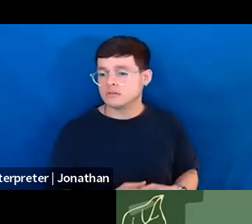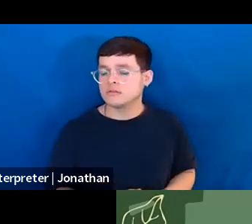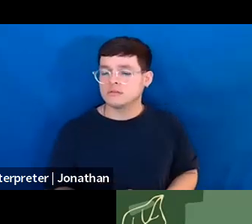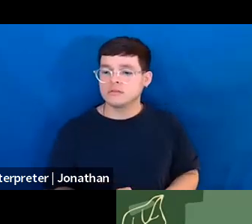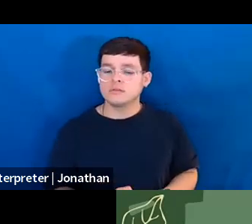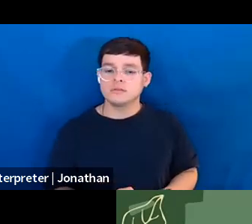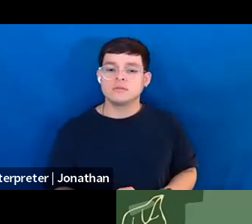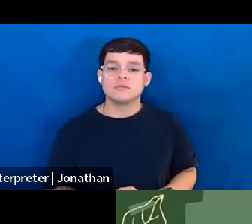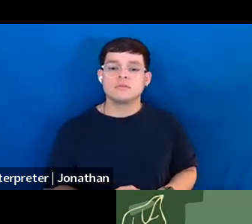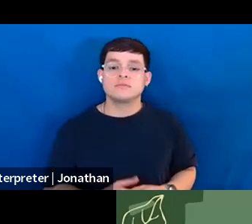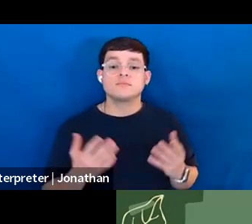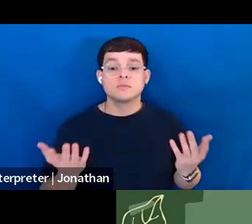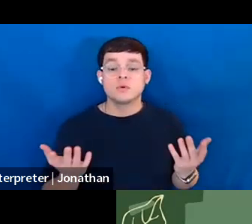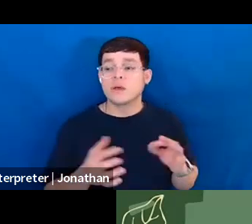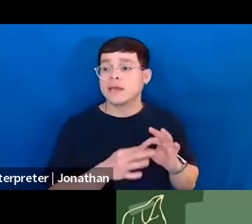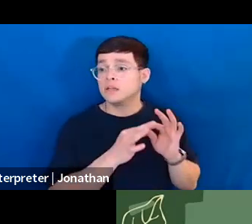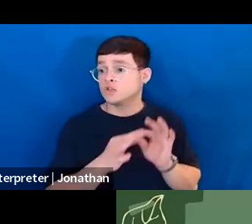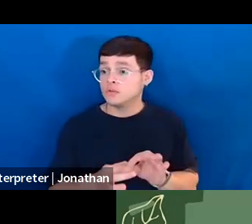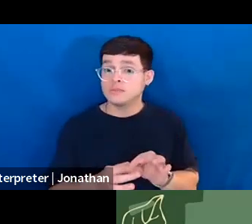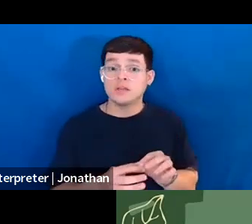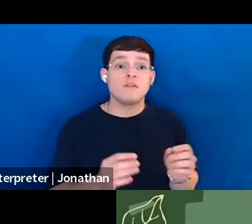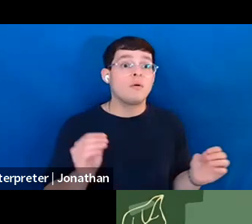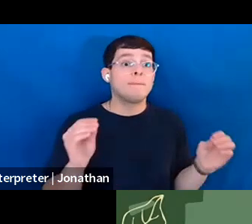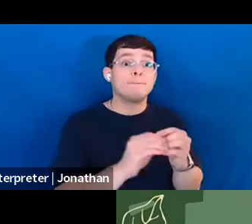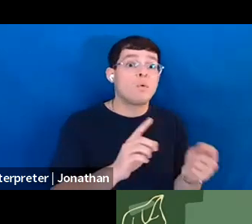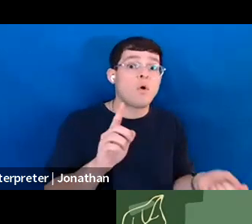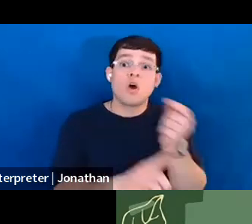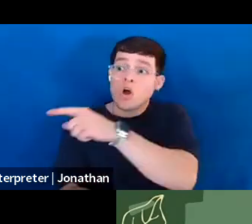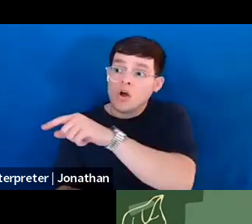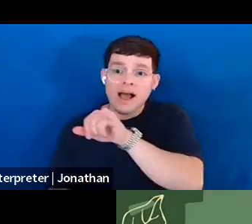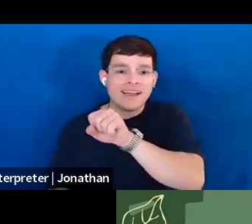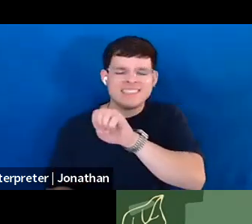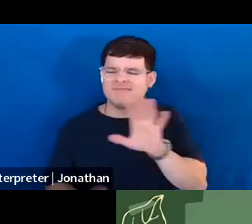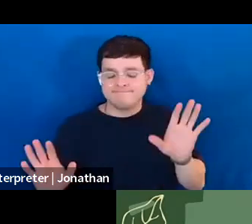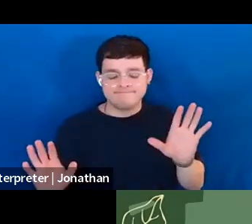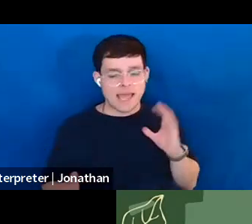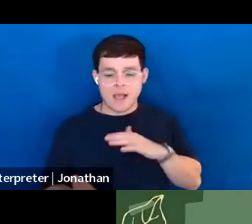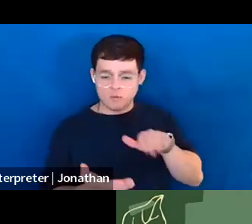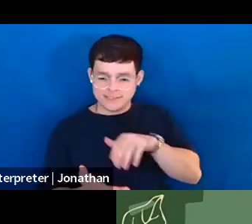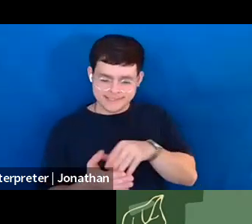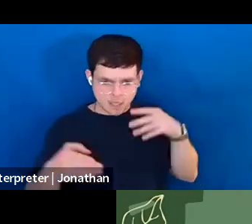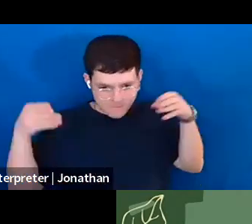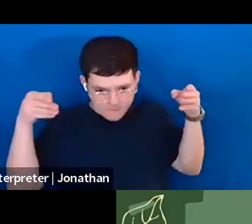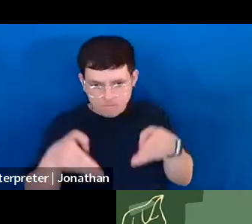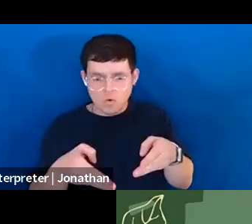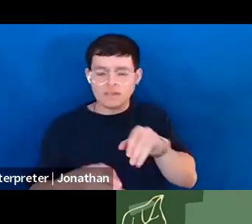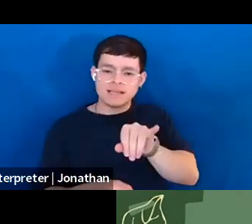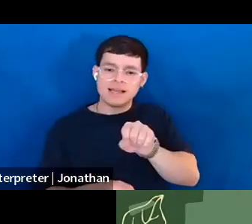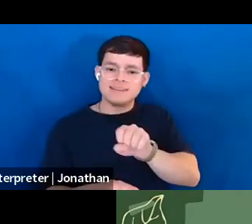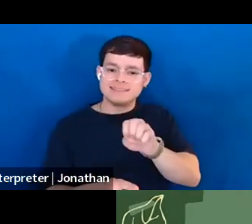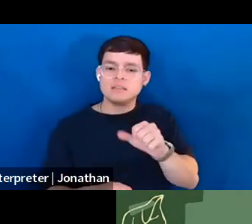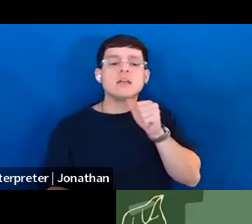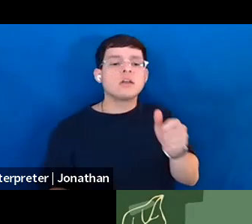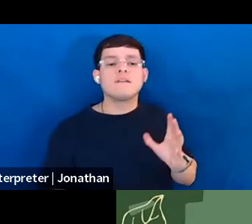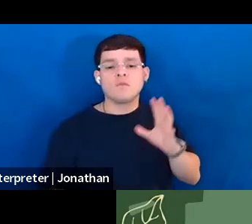in terms of going beyond ISE, that's not where the center stands. We're very focused on informal STEM